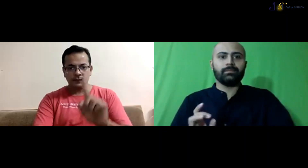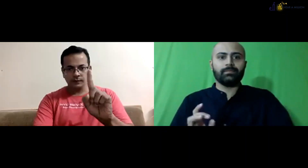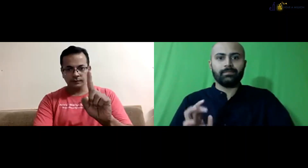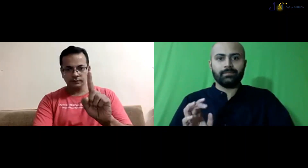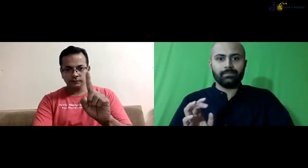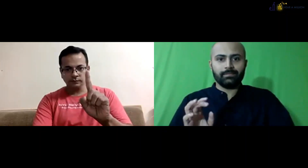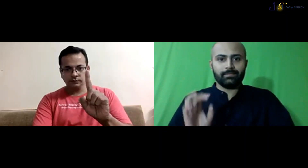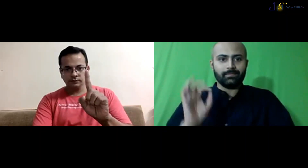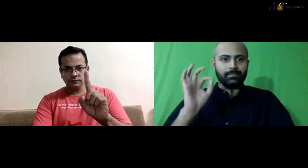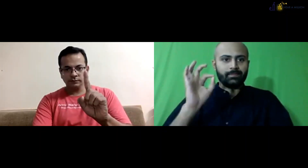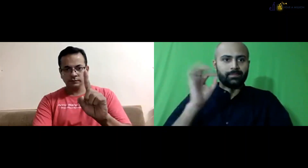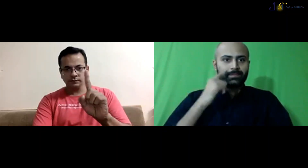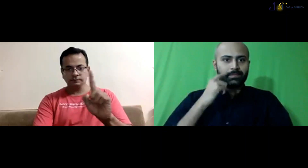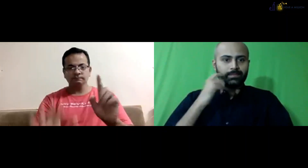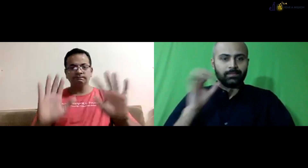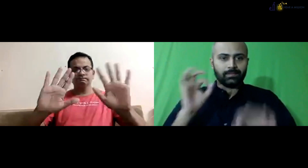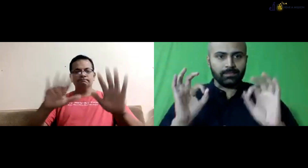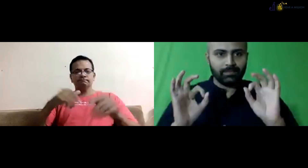Tushar.